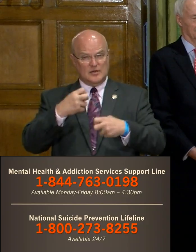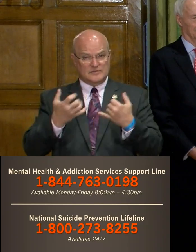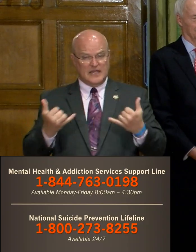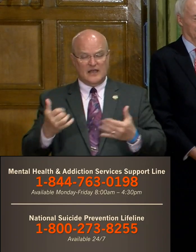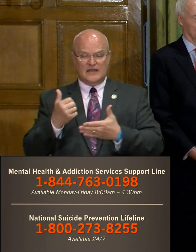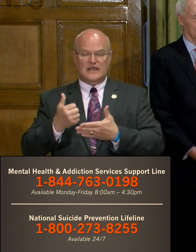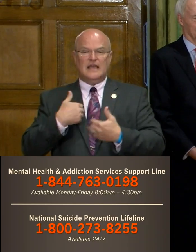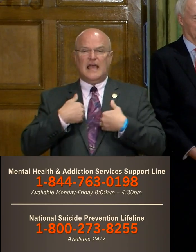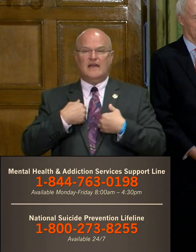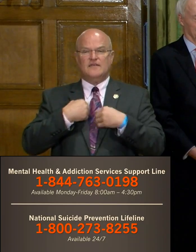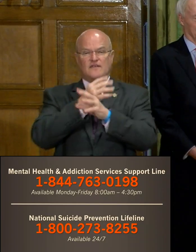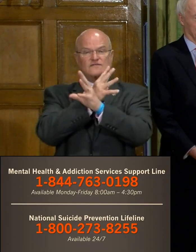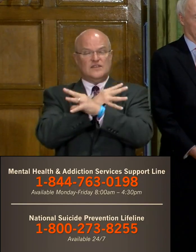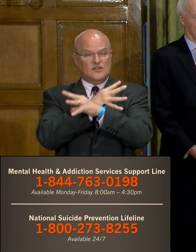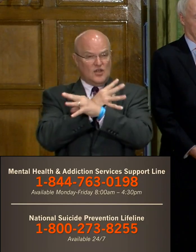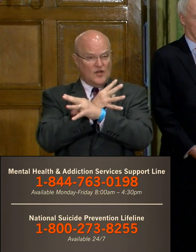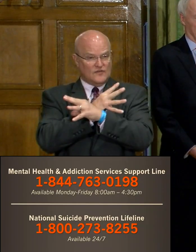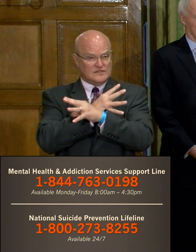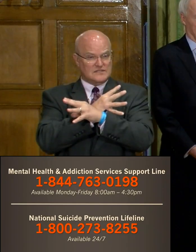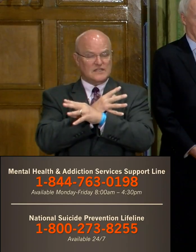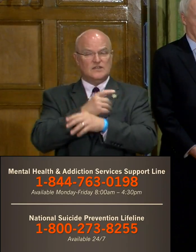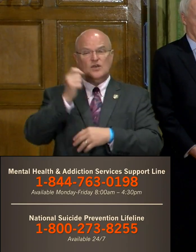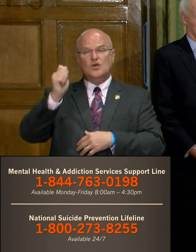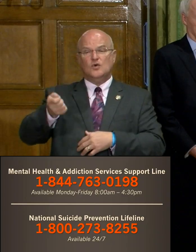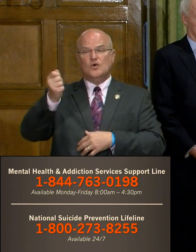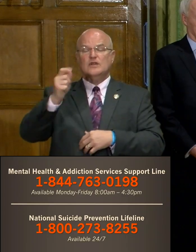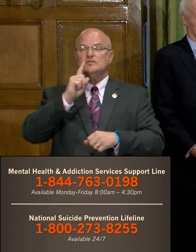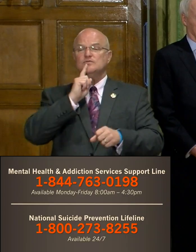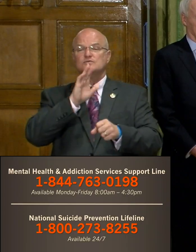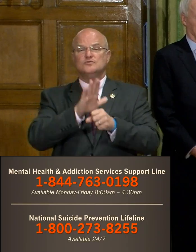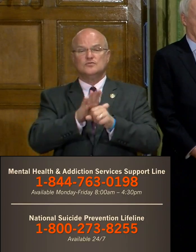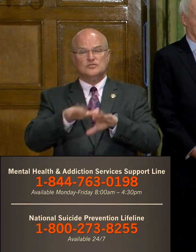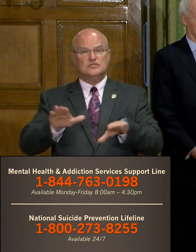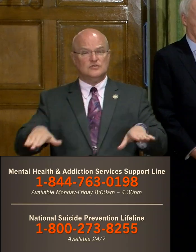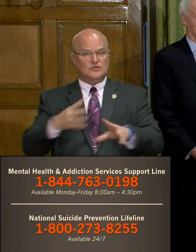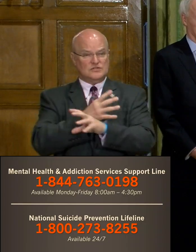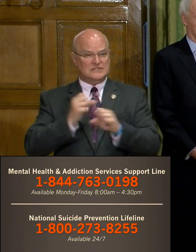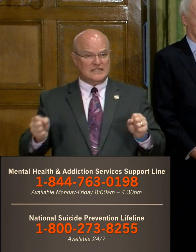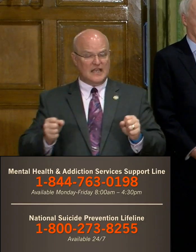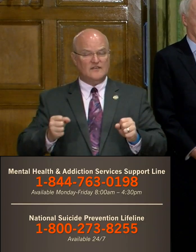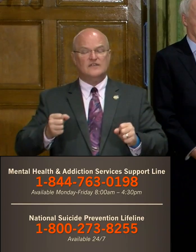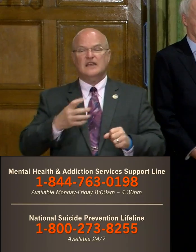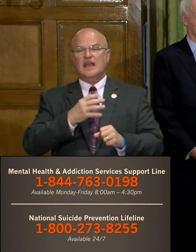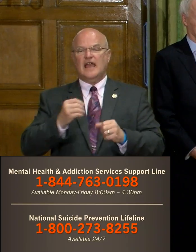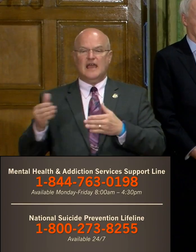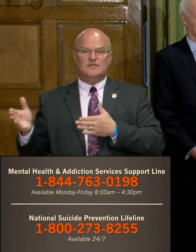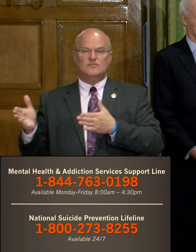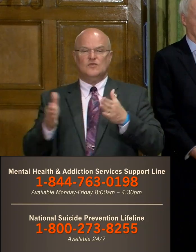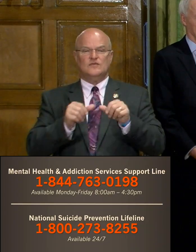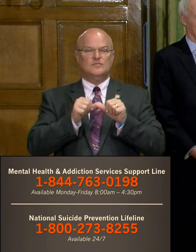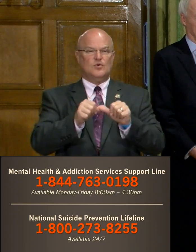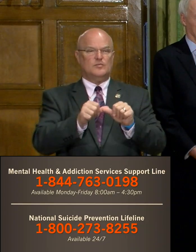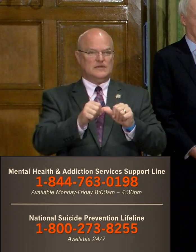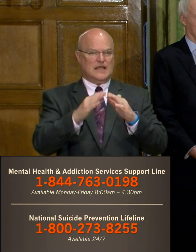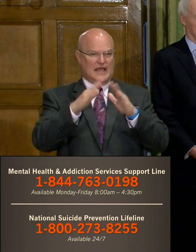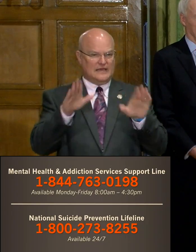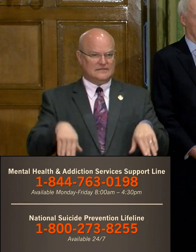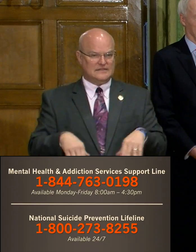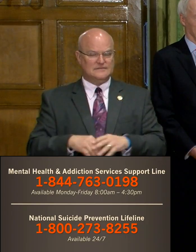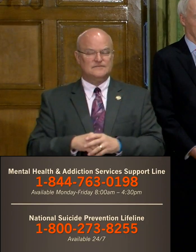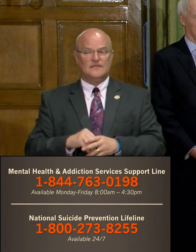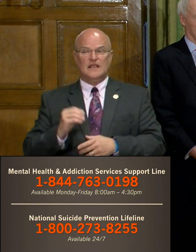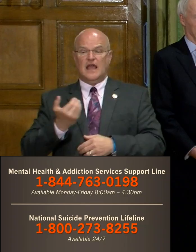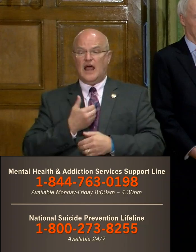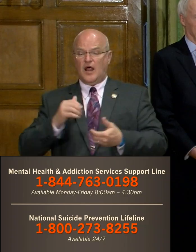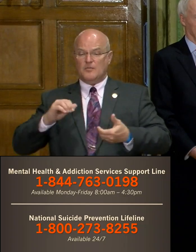issues and are holding video conferencing, court hearings to ensure that children are safe and moving towards permanency. And I really can't thank